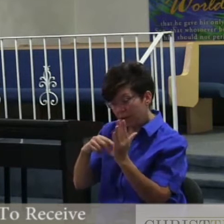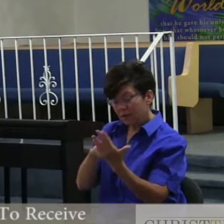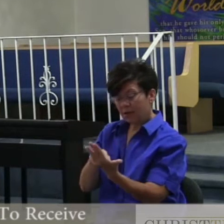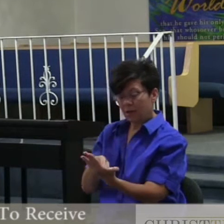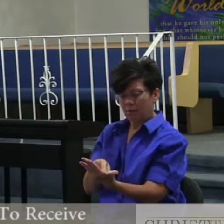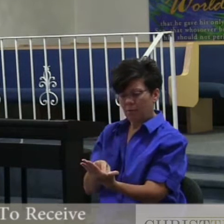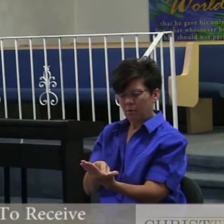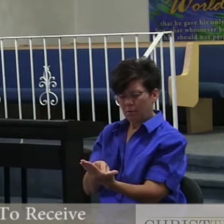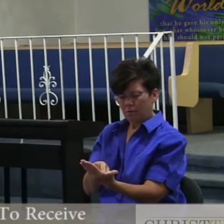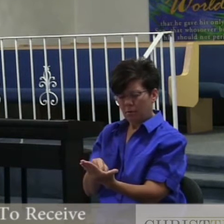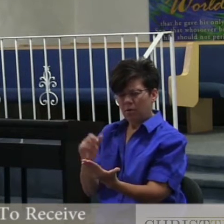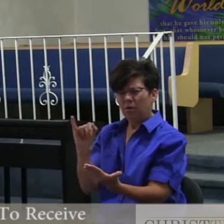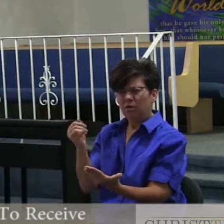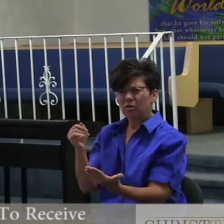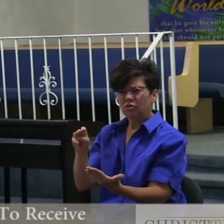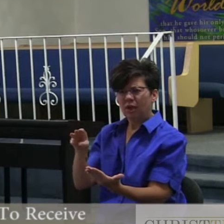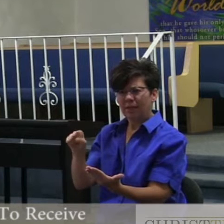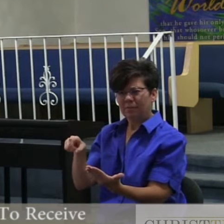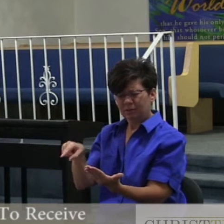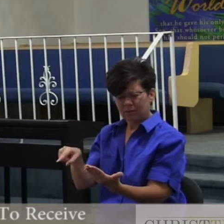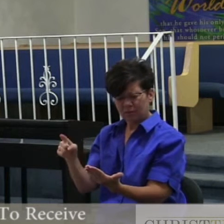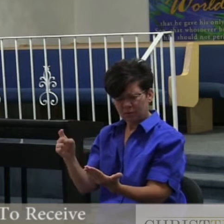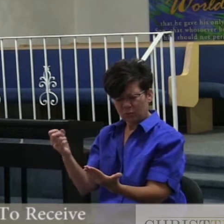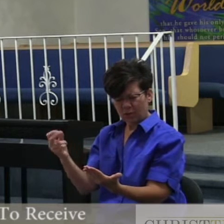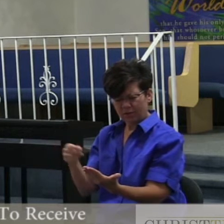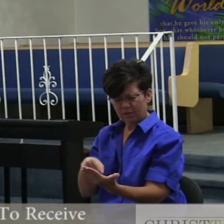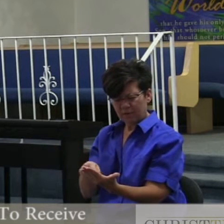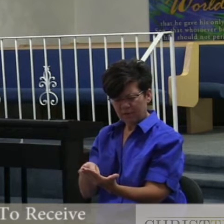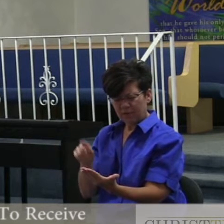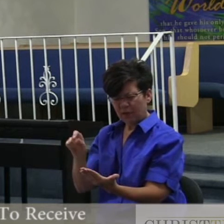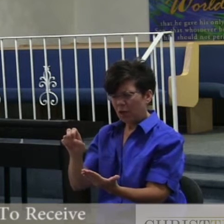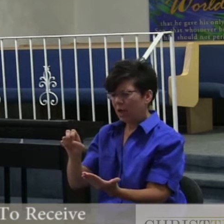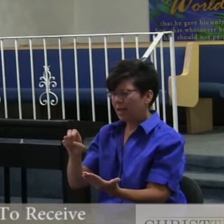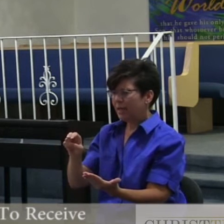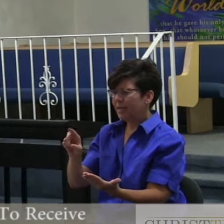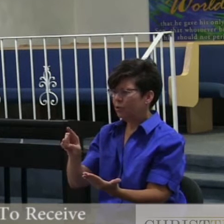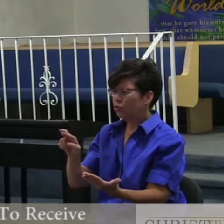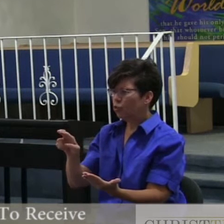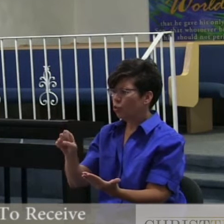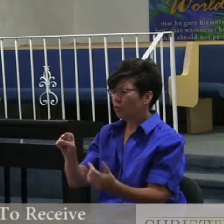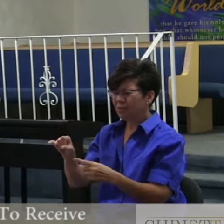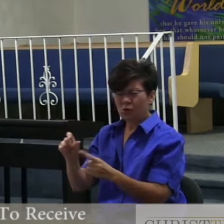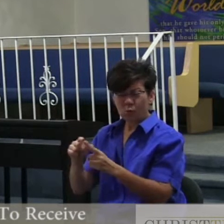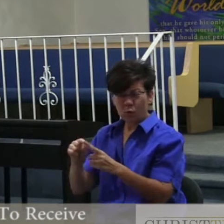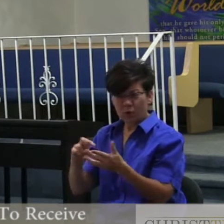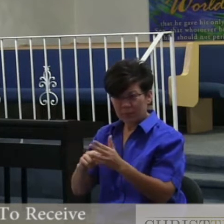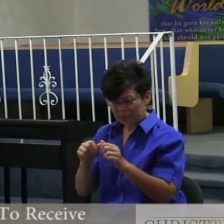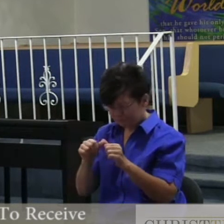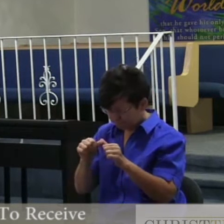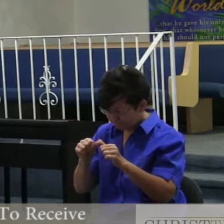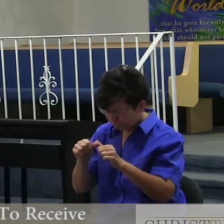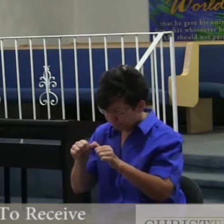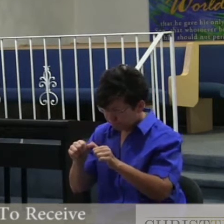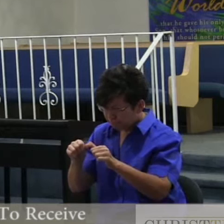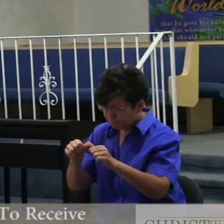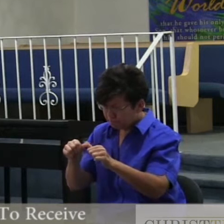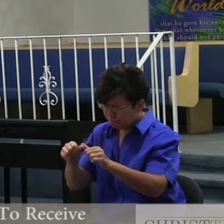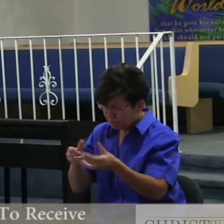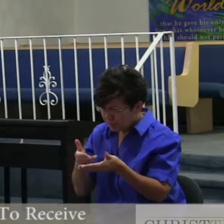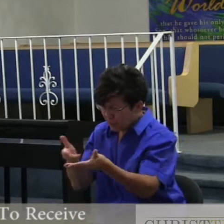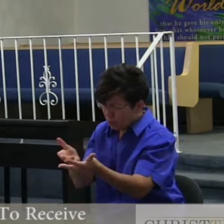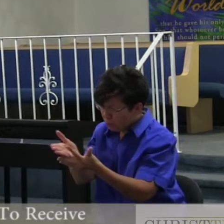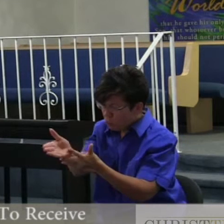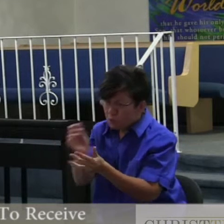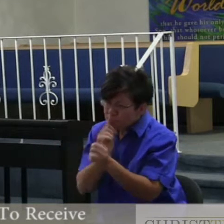James 1:12, the word endure means to carry on through, to put